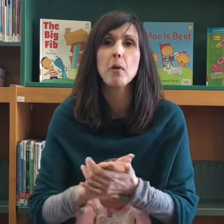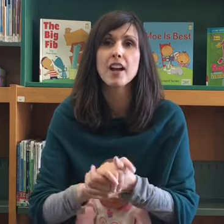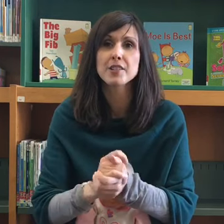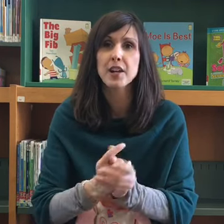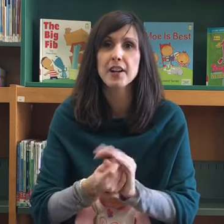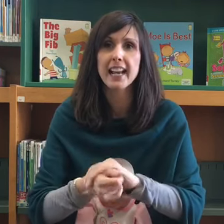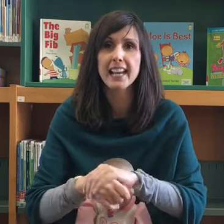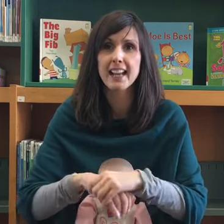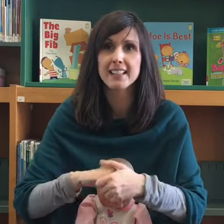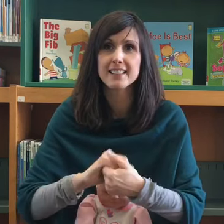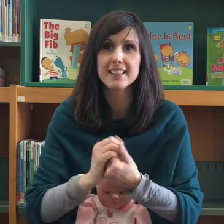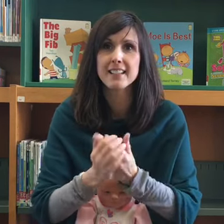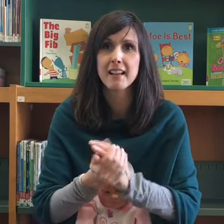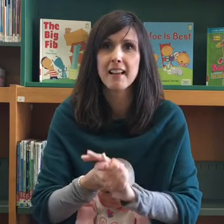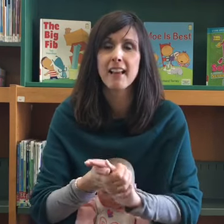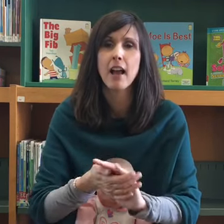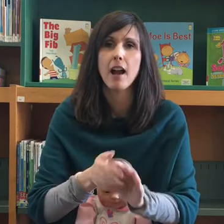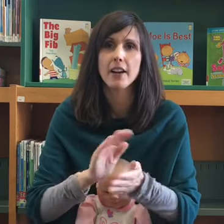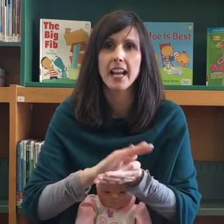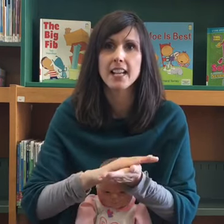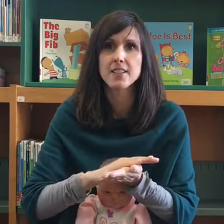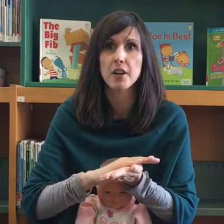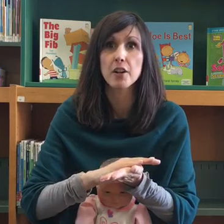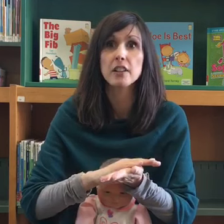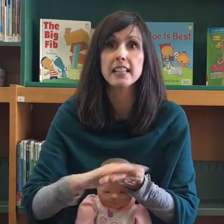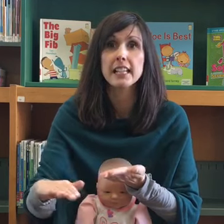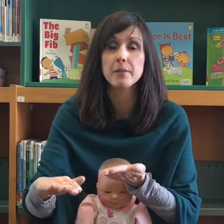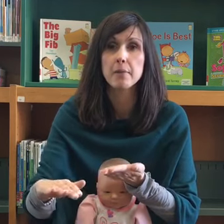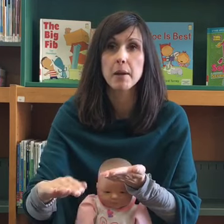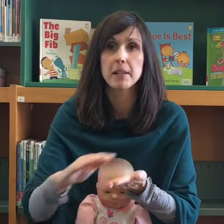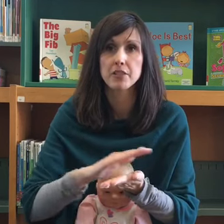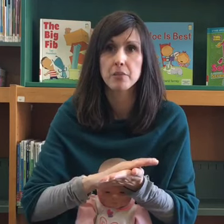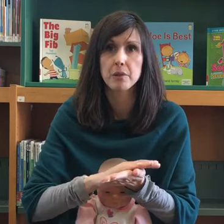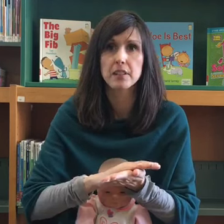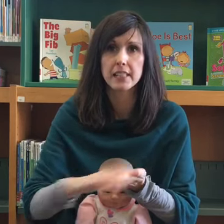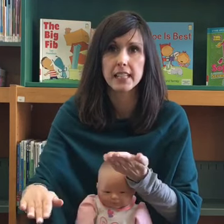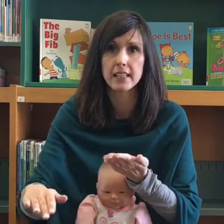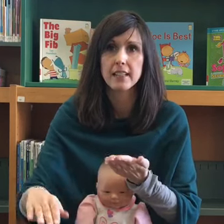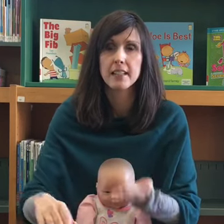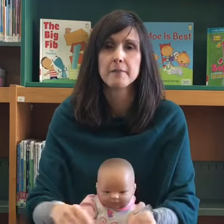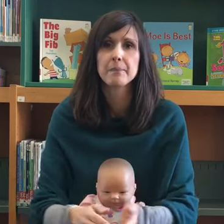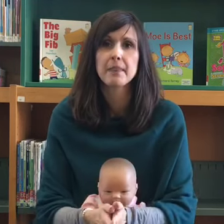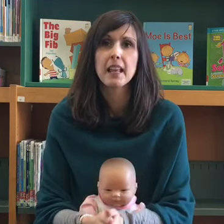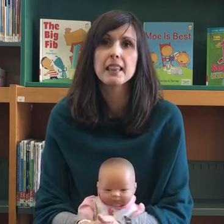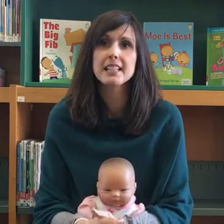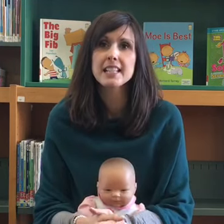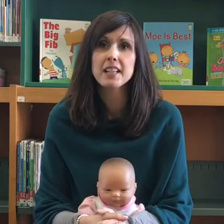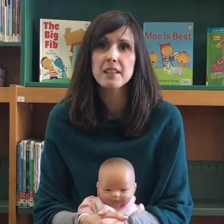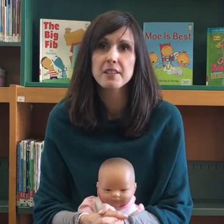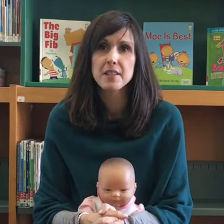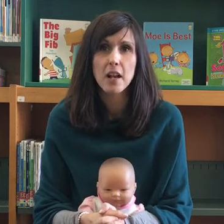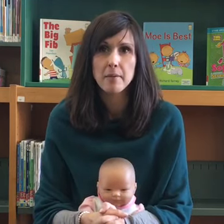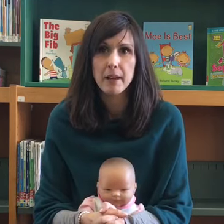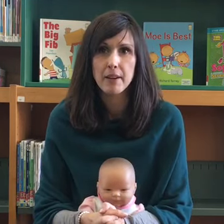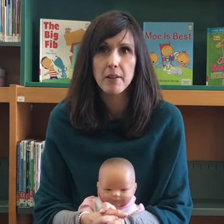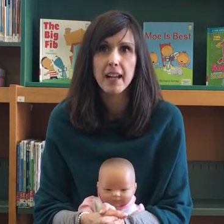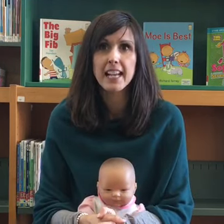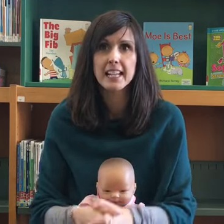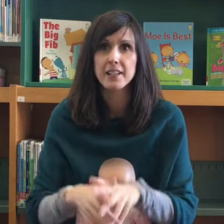wash our hands are clean. We want to make sure we're clean. Let's sing a little song about it, okay? Get your